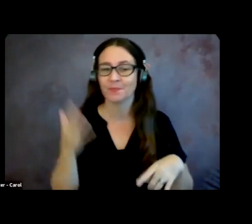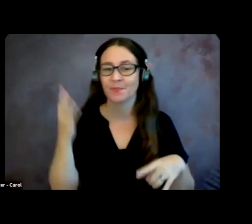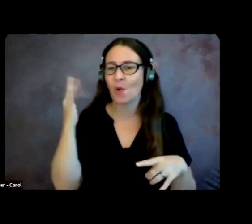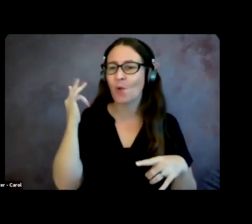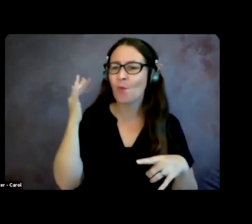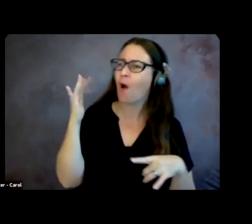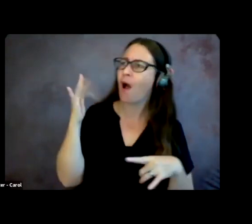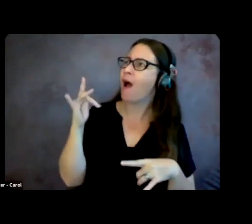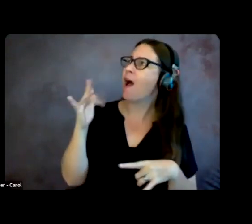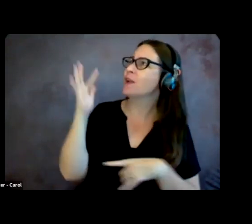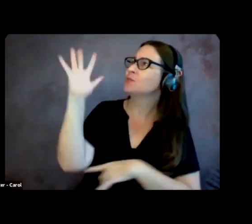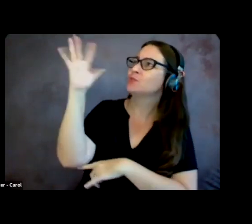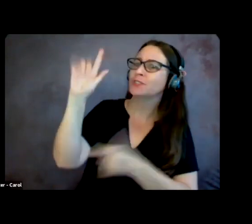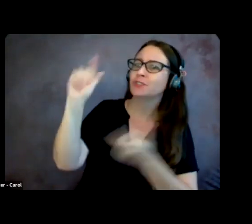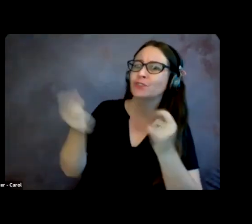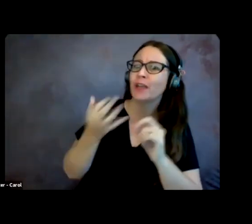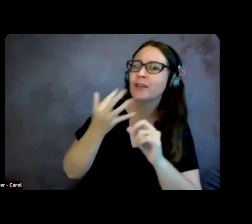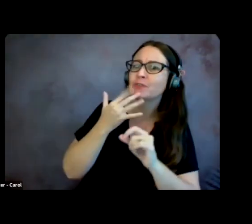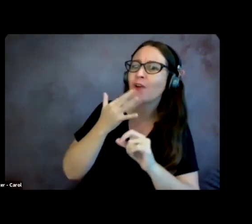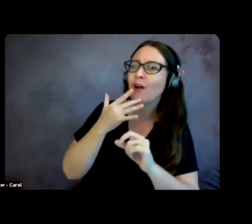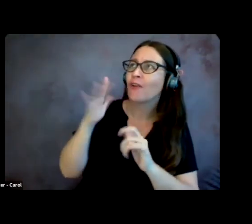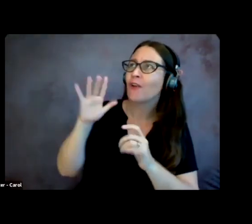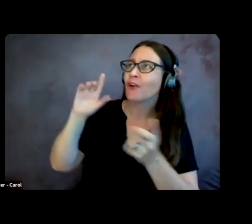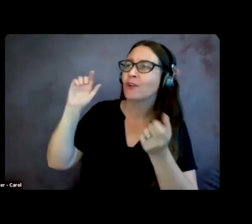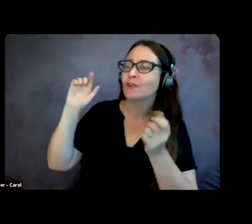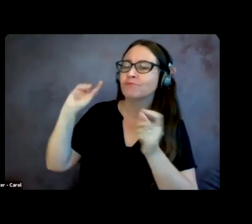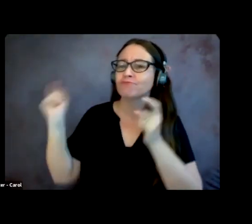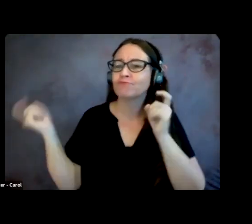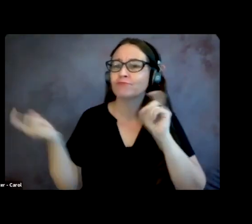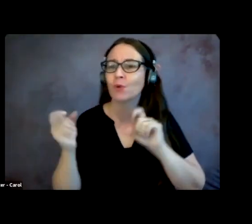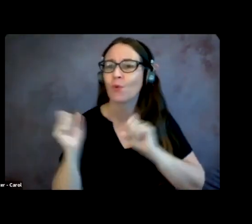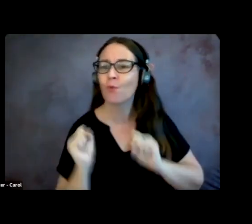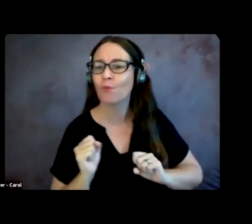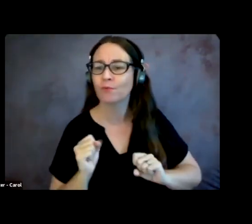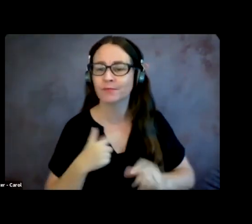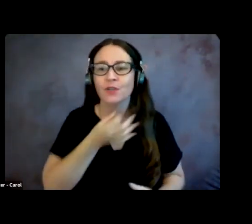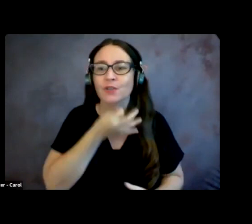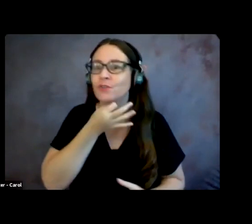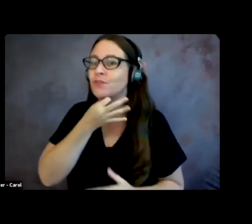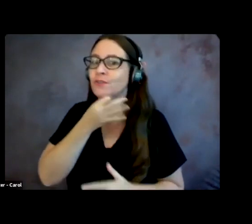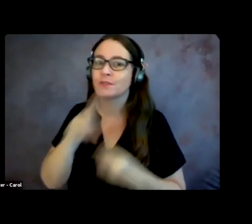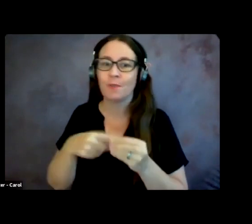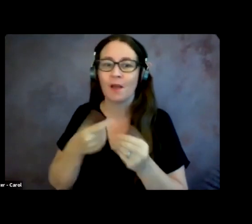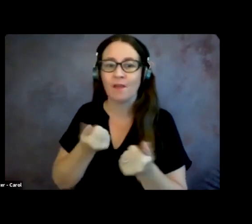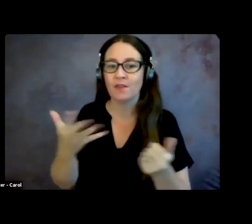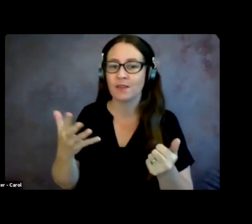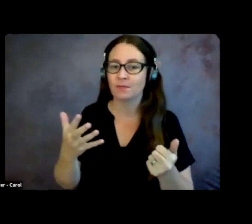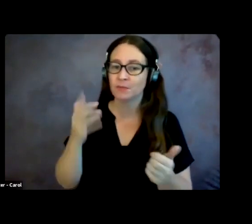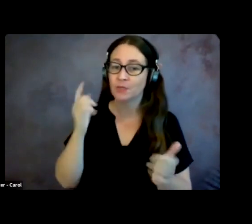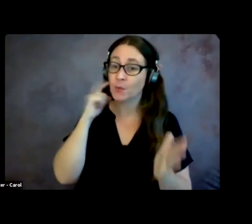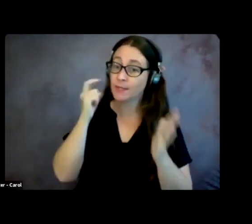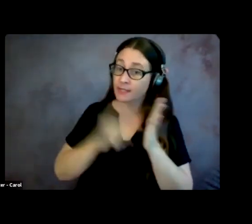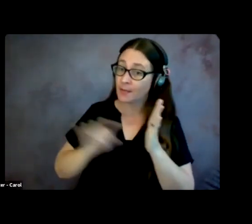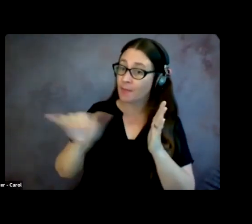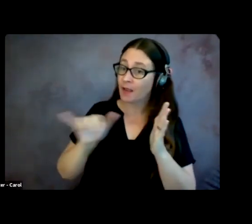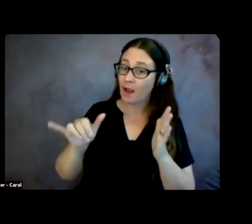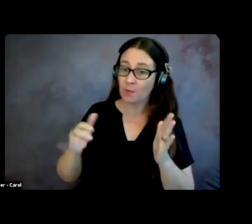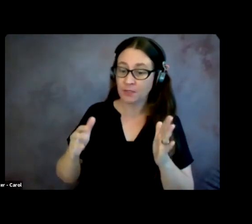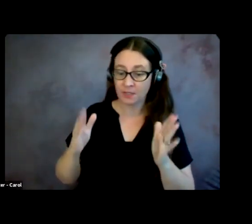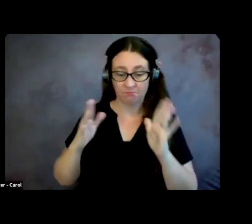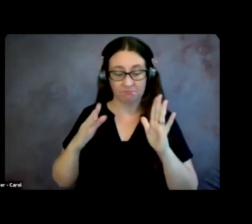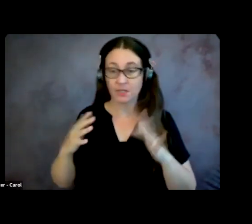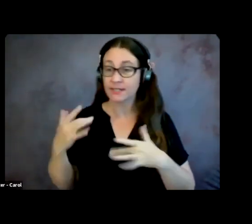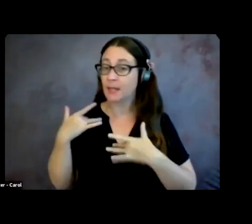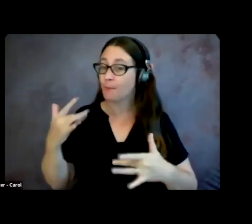curious about everything. And with that, I seem to be a typically developing and active toddler.